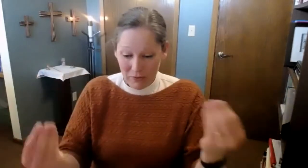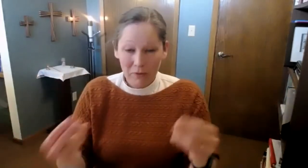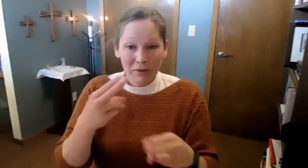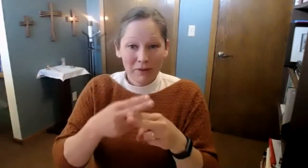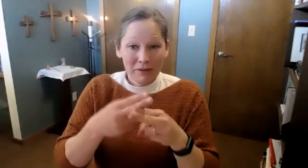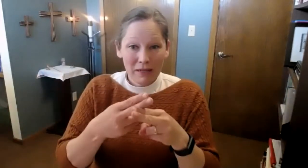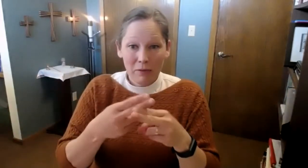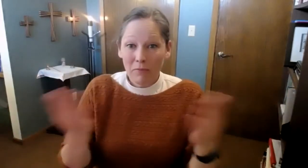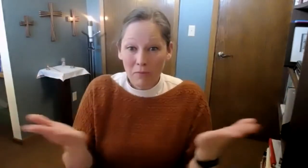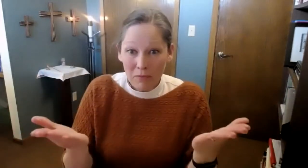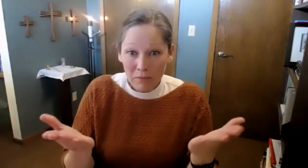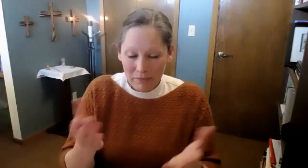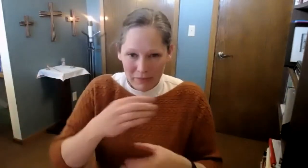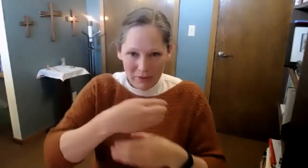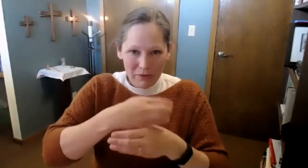We go in the name of the Creator